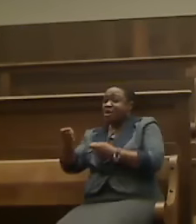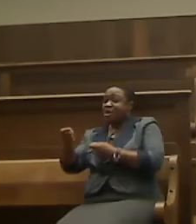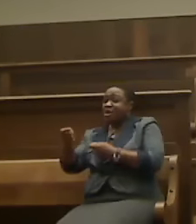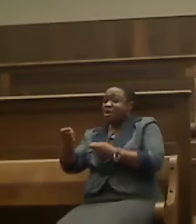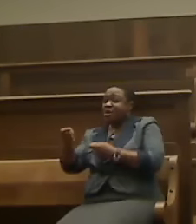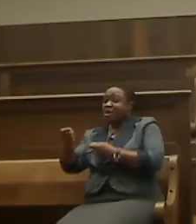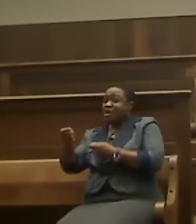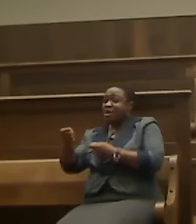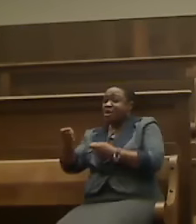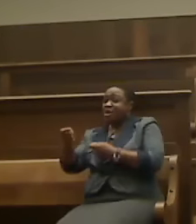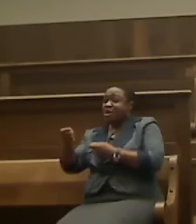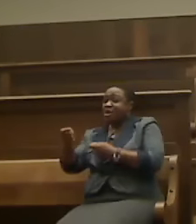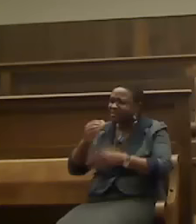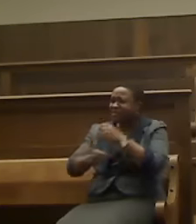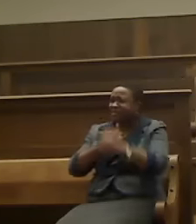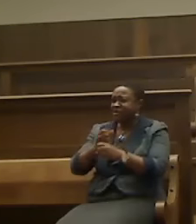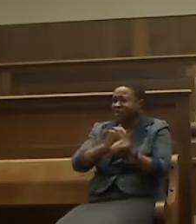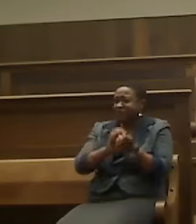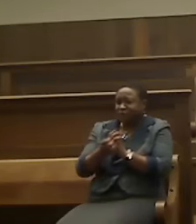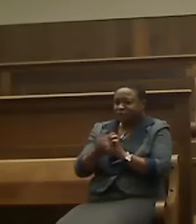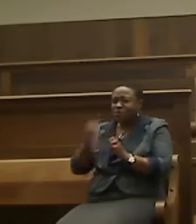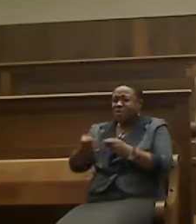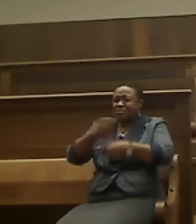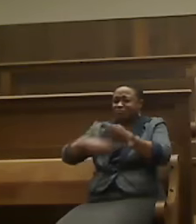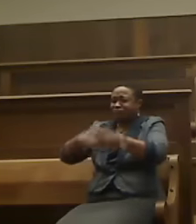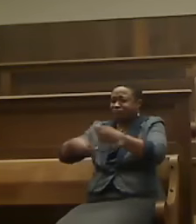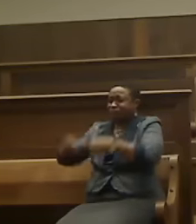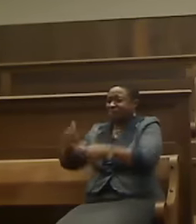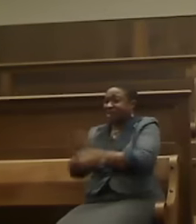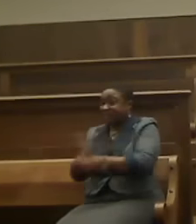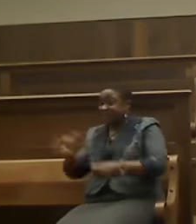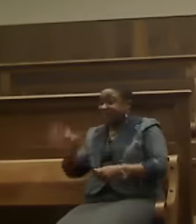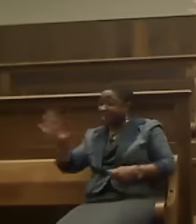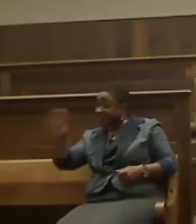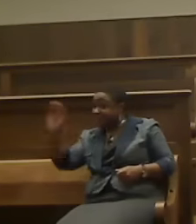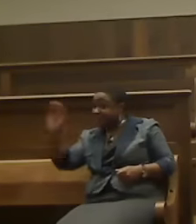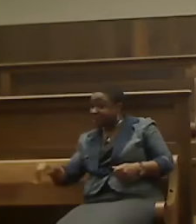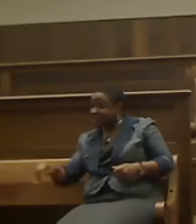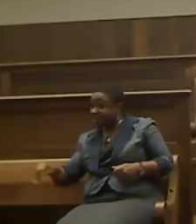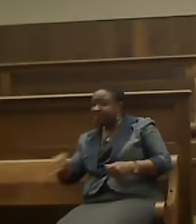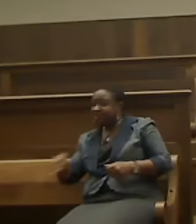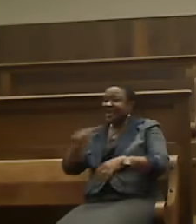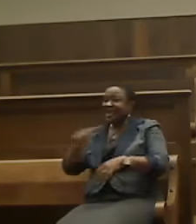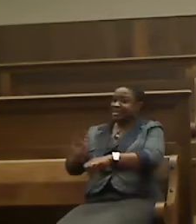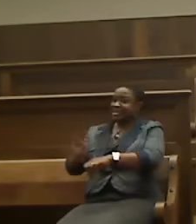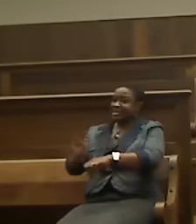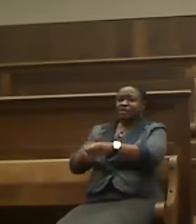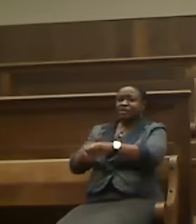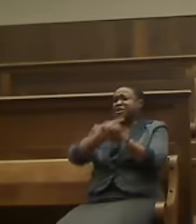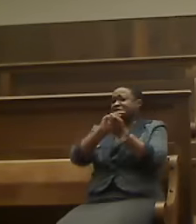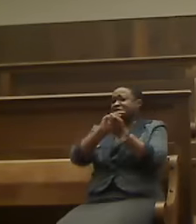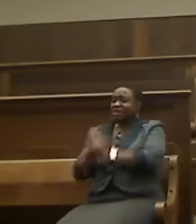billions of years of evolution, and permanently change the face of nature with designer